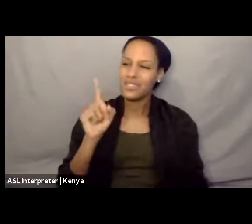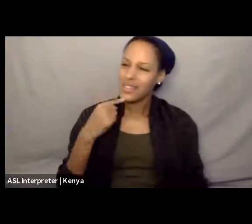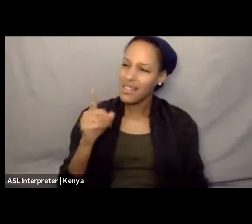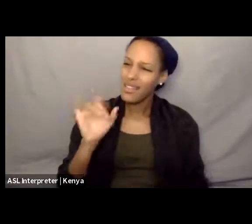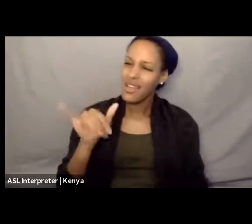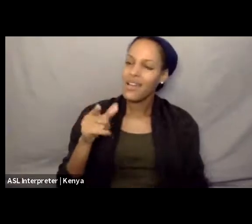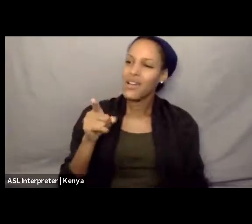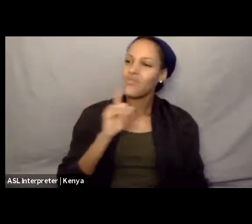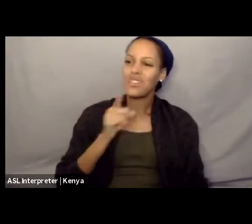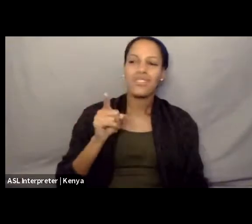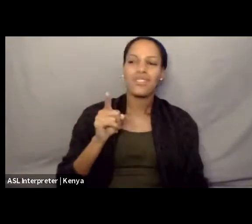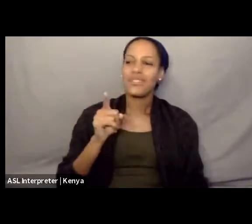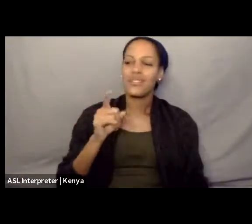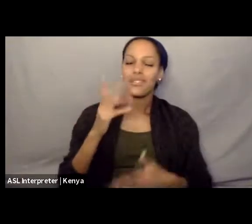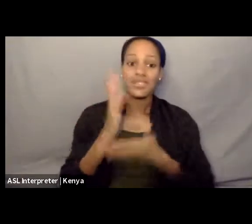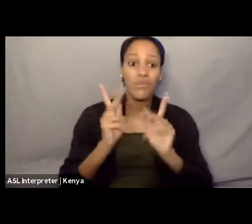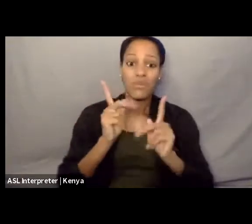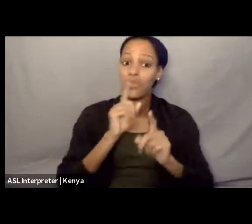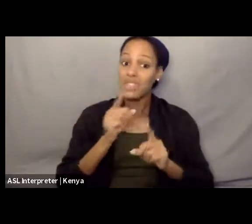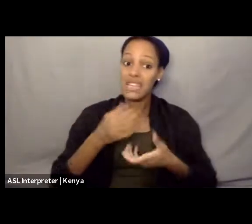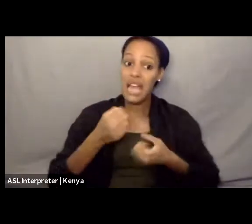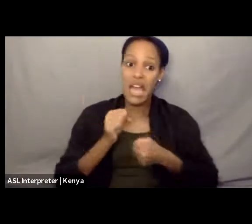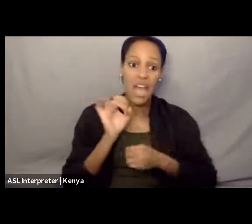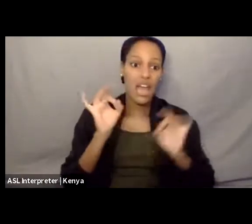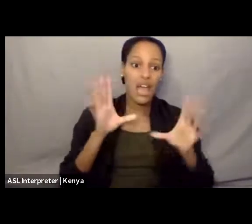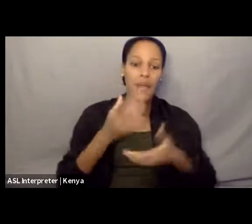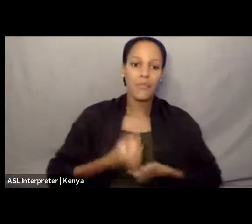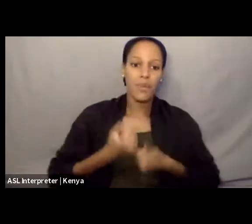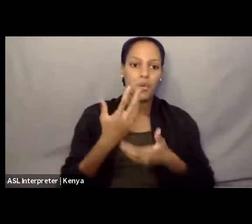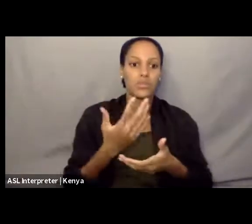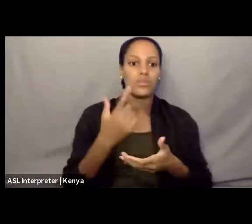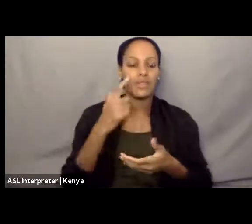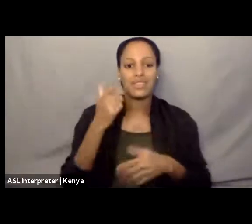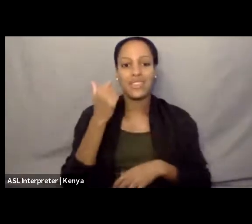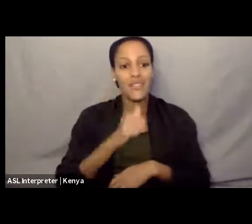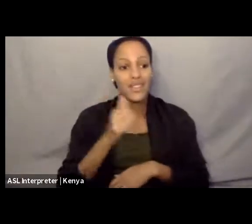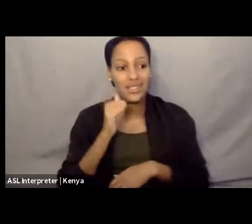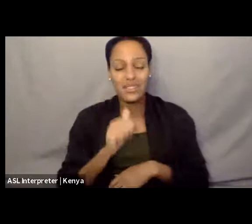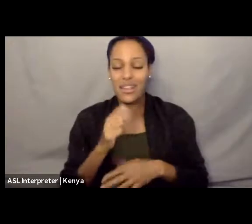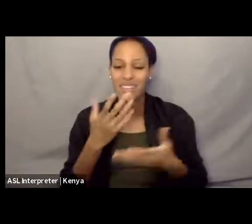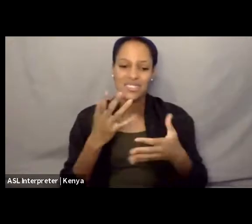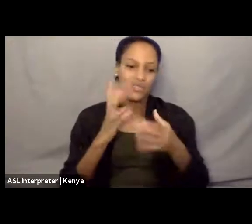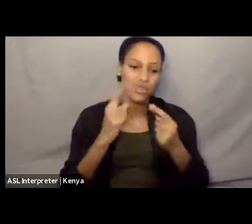hatred of poetry, given the abundant and diverse and daily evidence to the contrary.